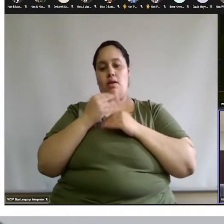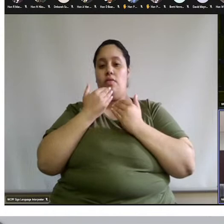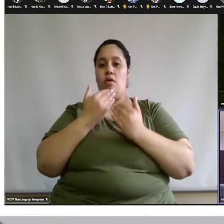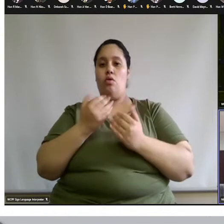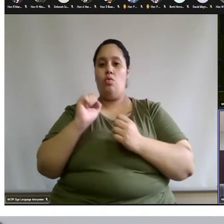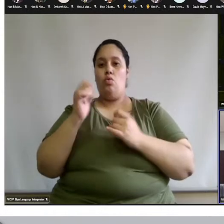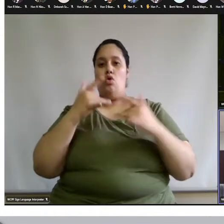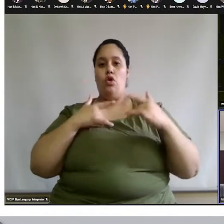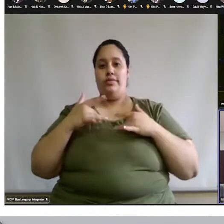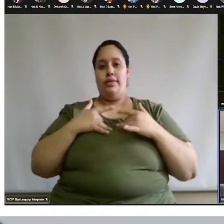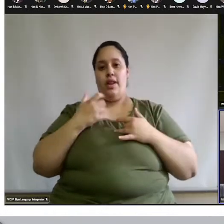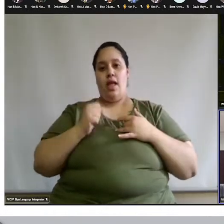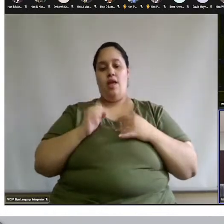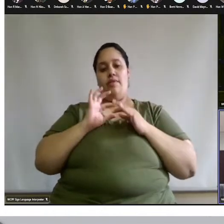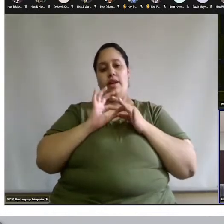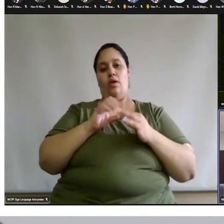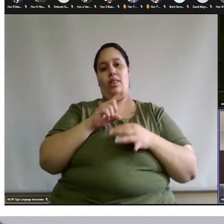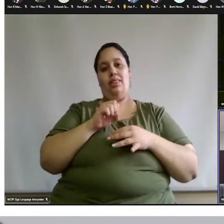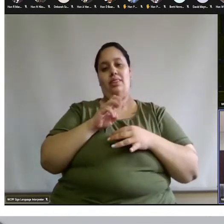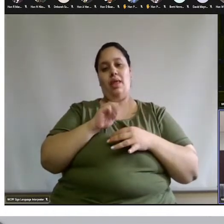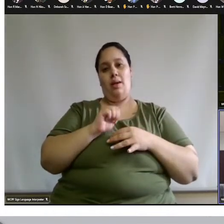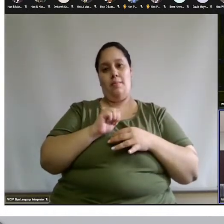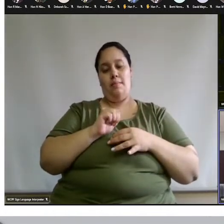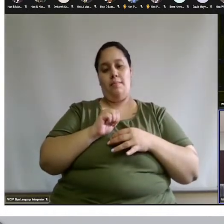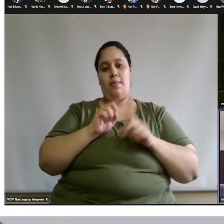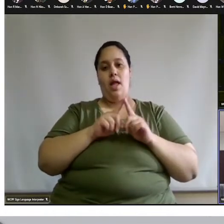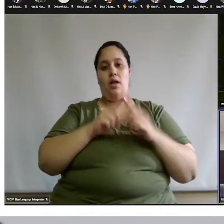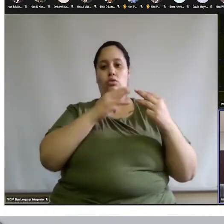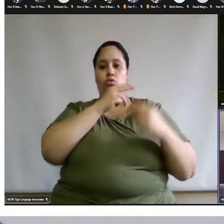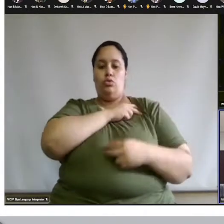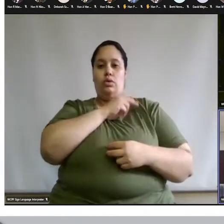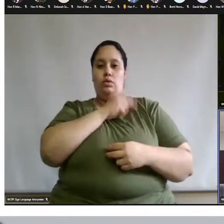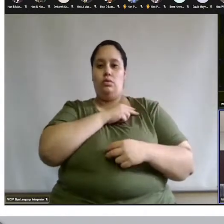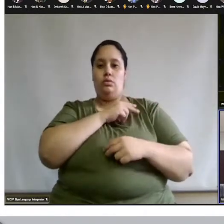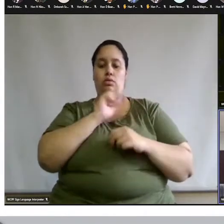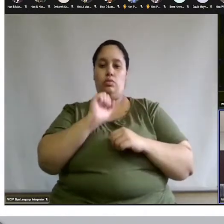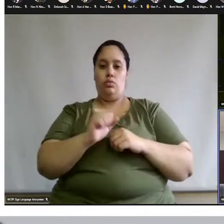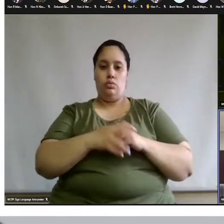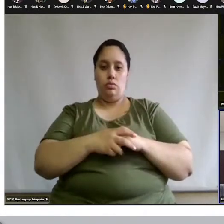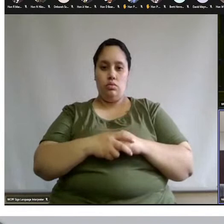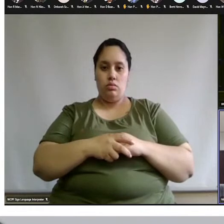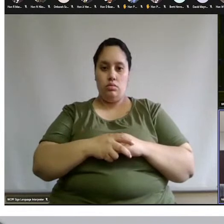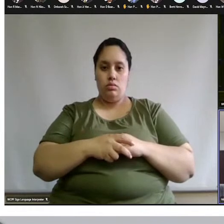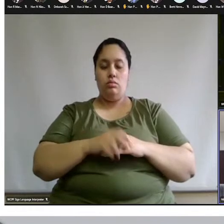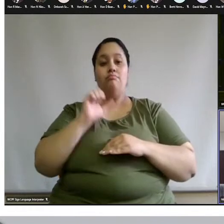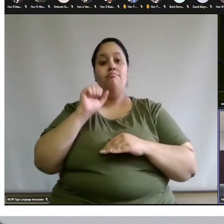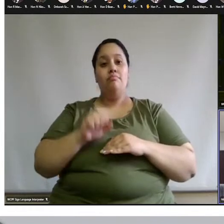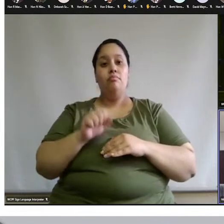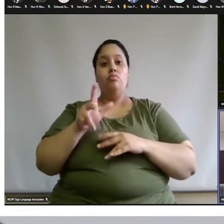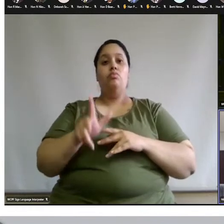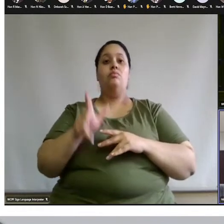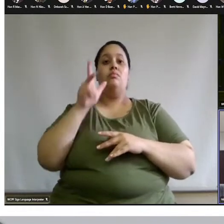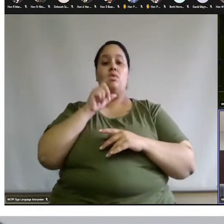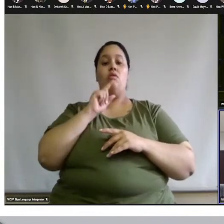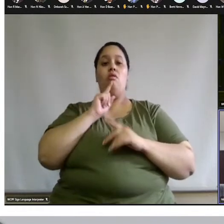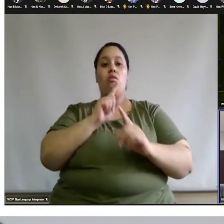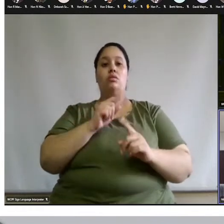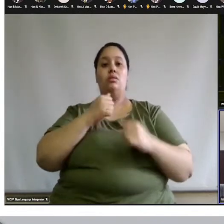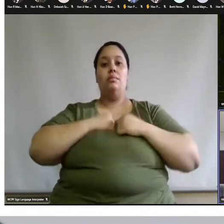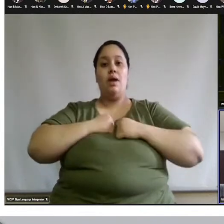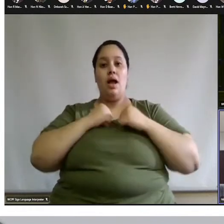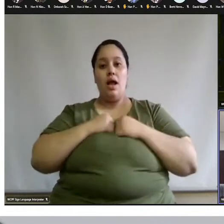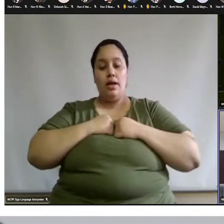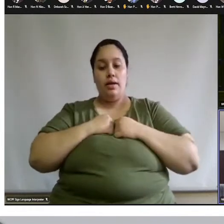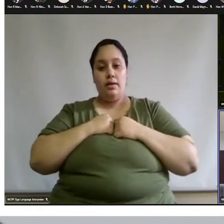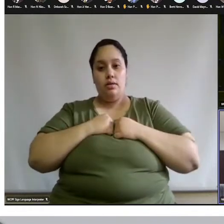concern about the dam and the water security. Yes, I think you would have heard in my answer, because your question